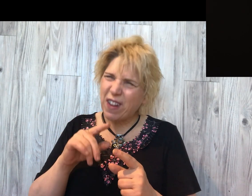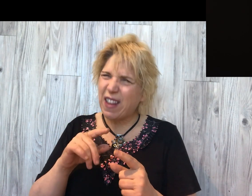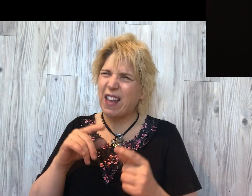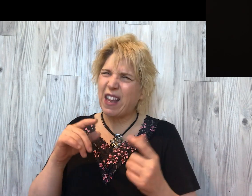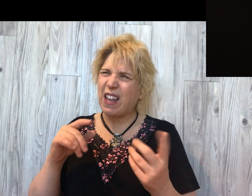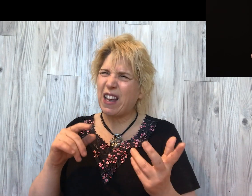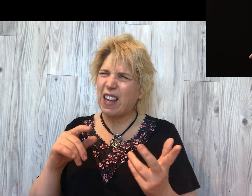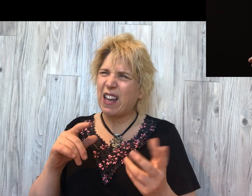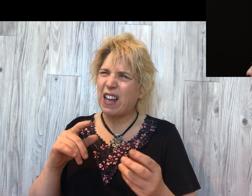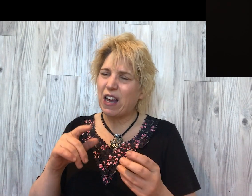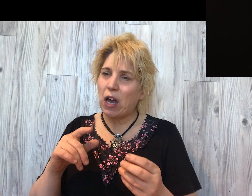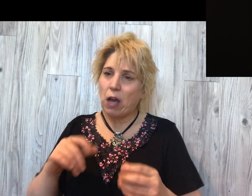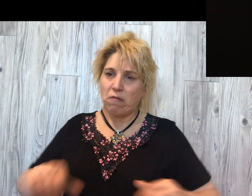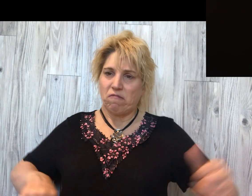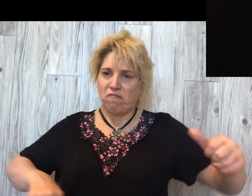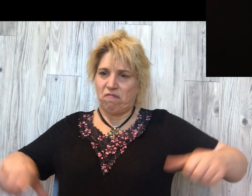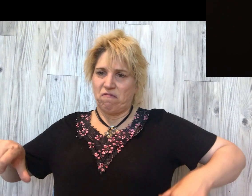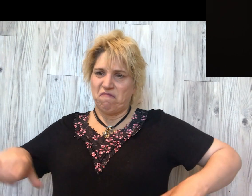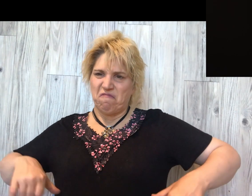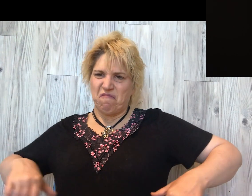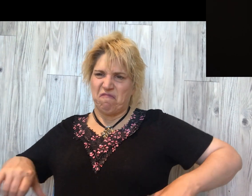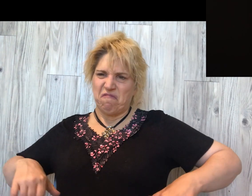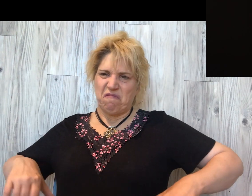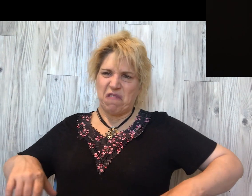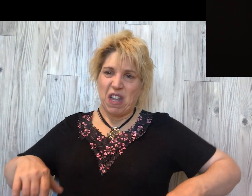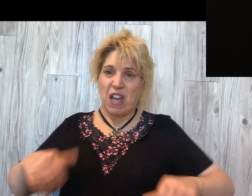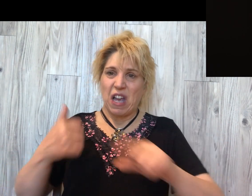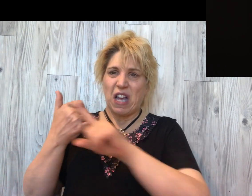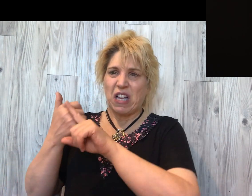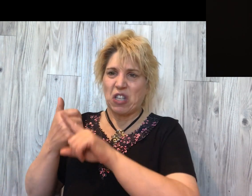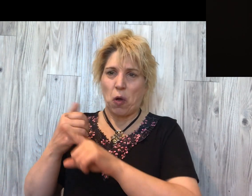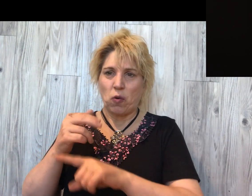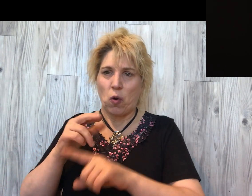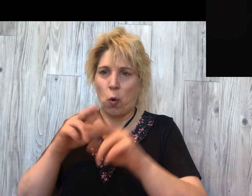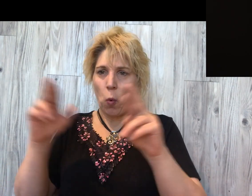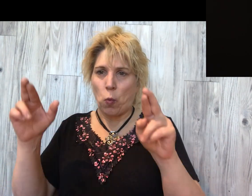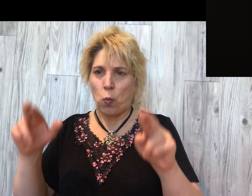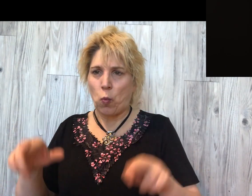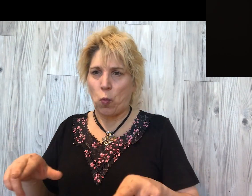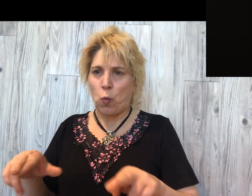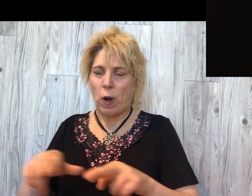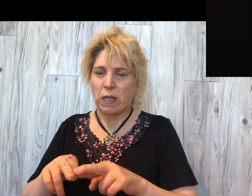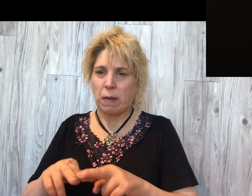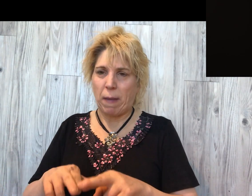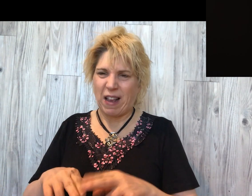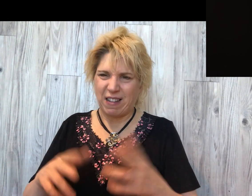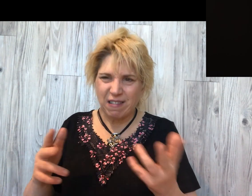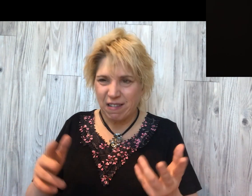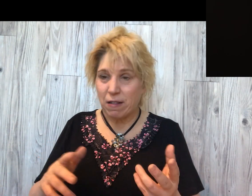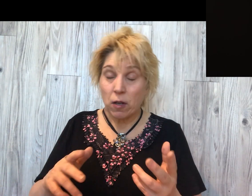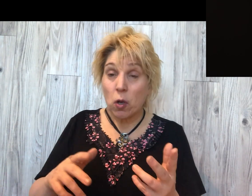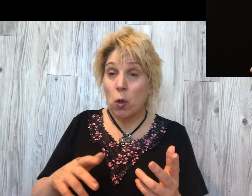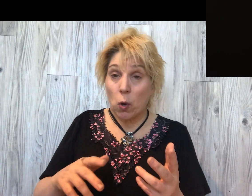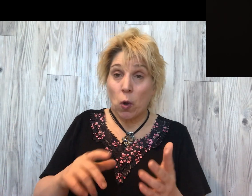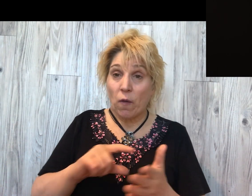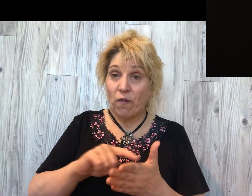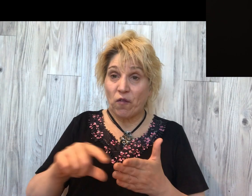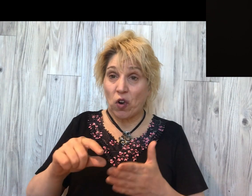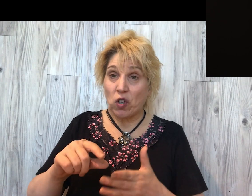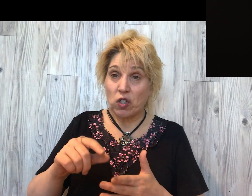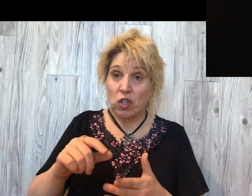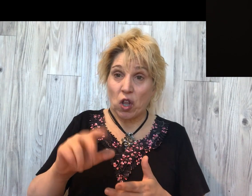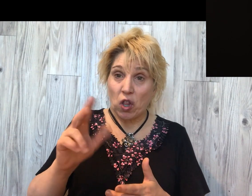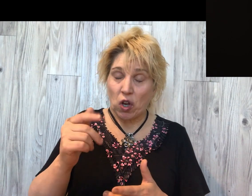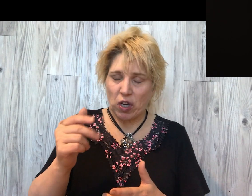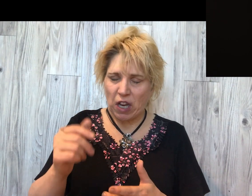just a boastful reading of his own resume. Verse 13 tells about the